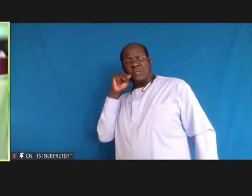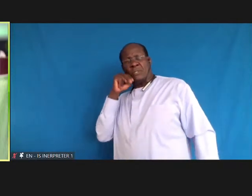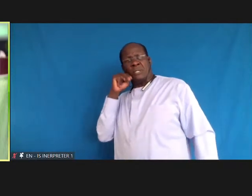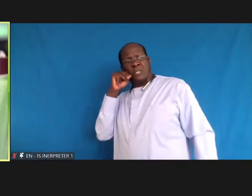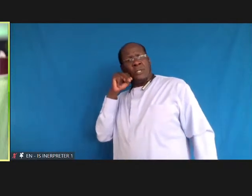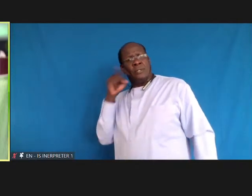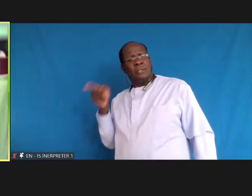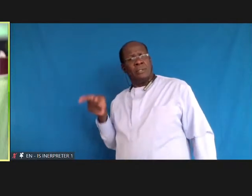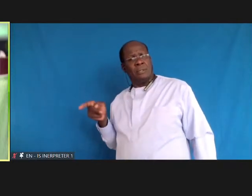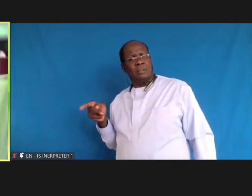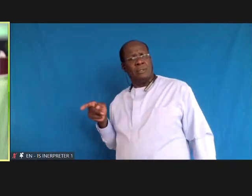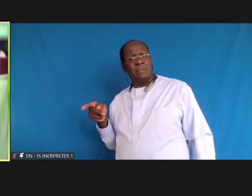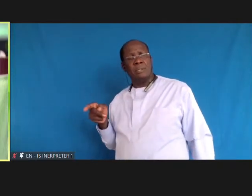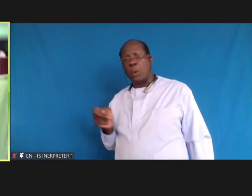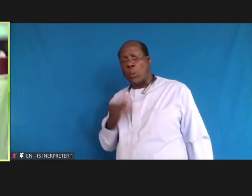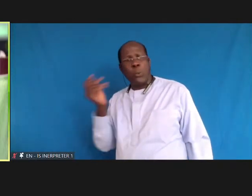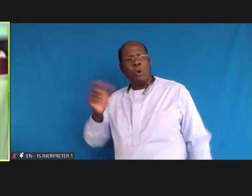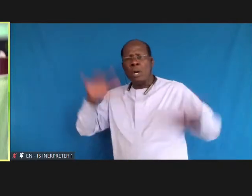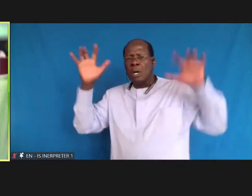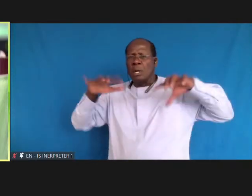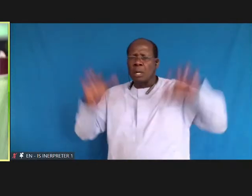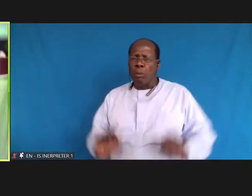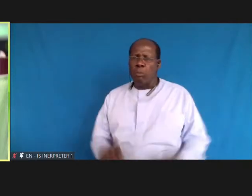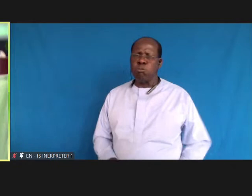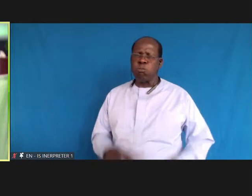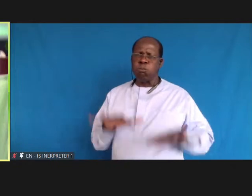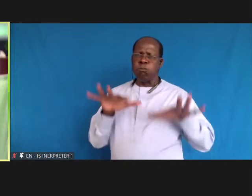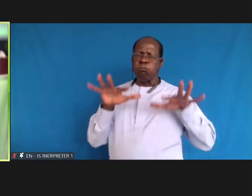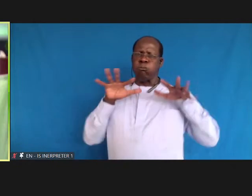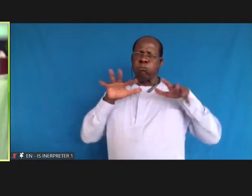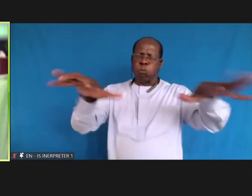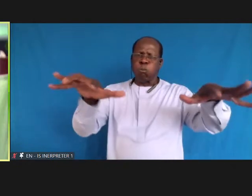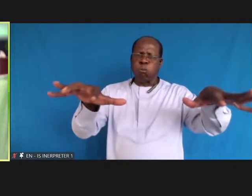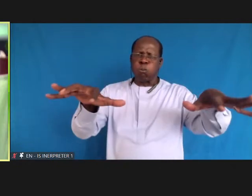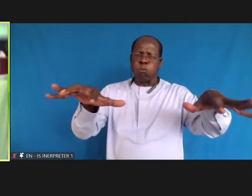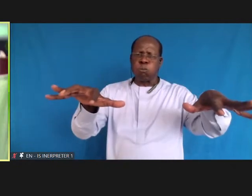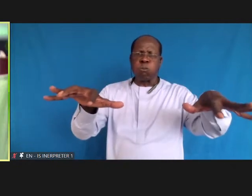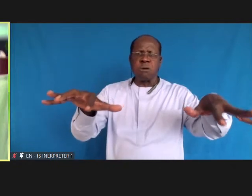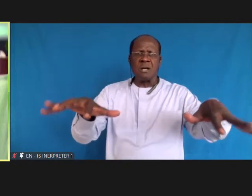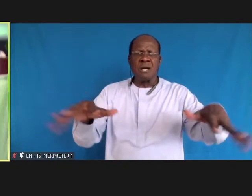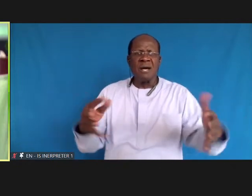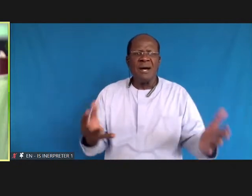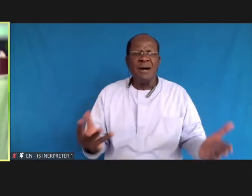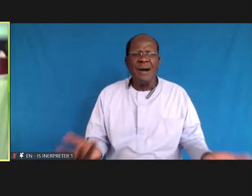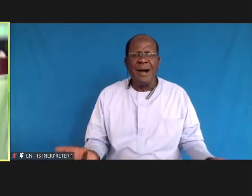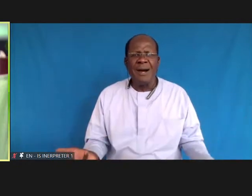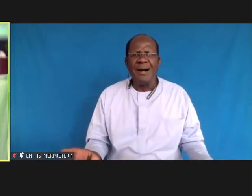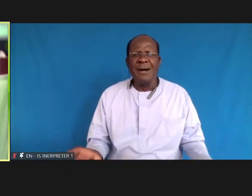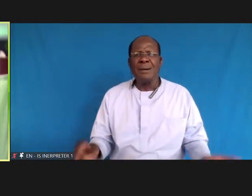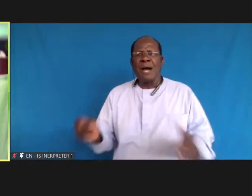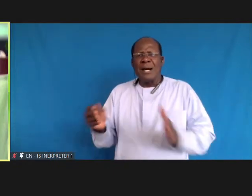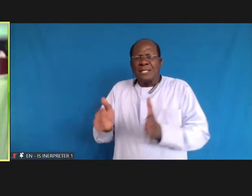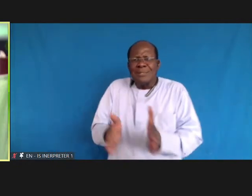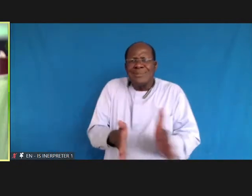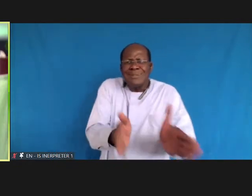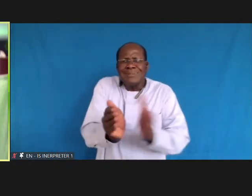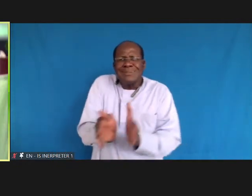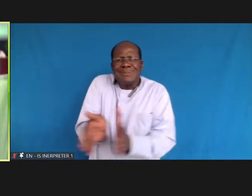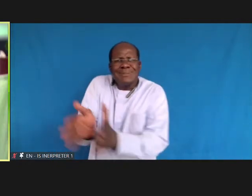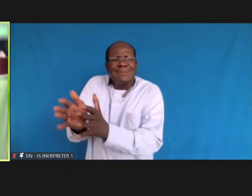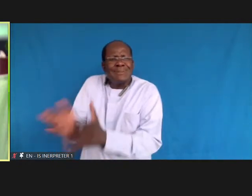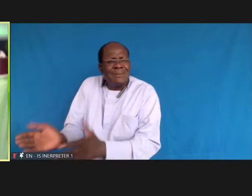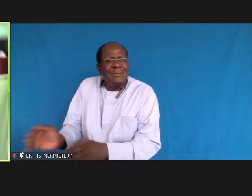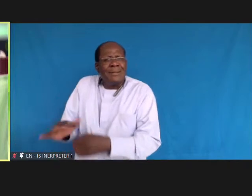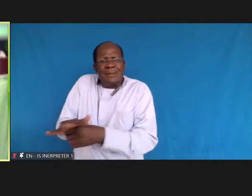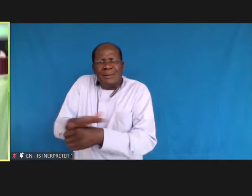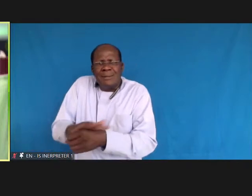were overflooded. And then when you talk to the normal or the average people on the street, and you tell them about climate